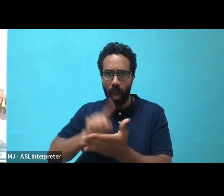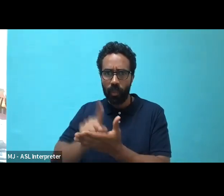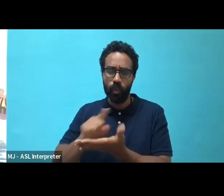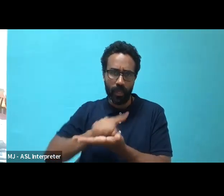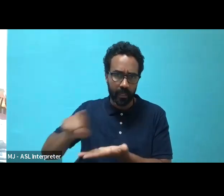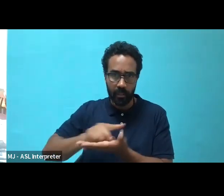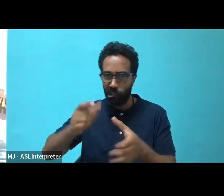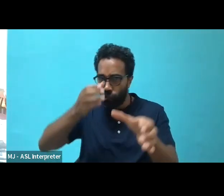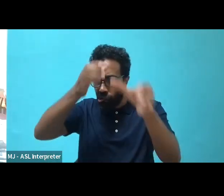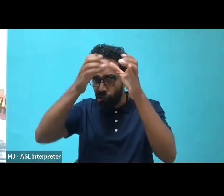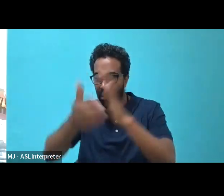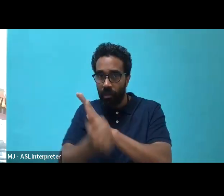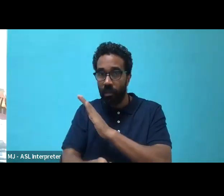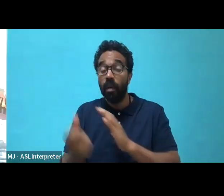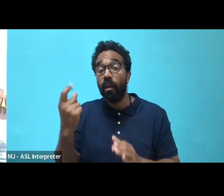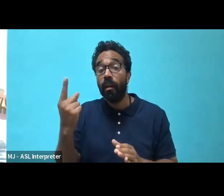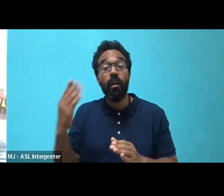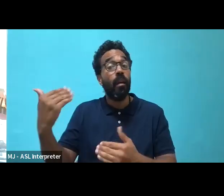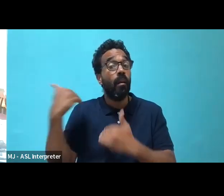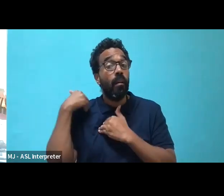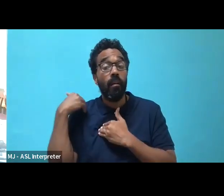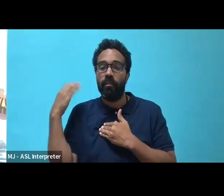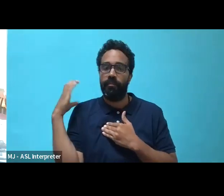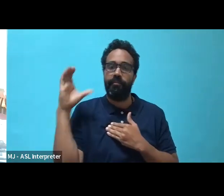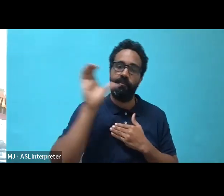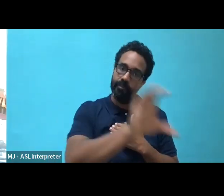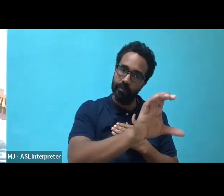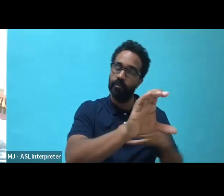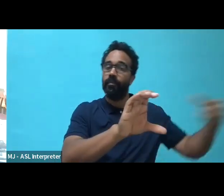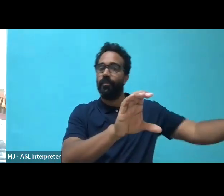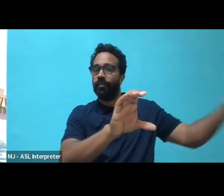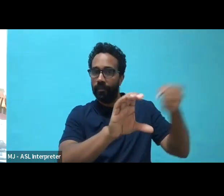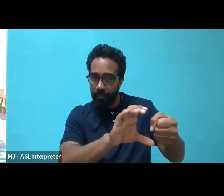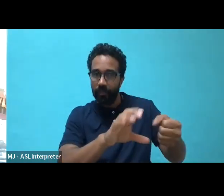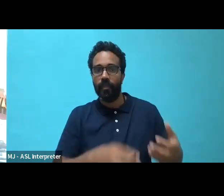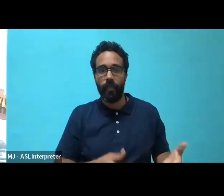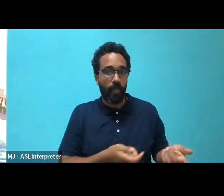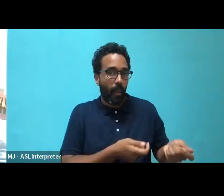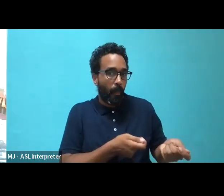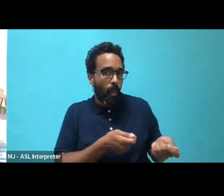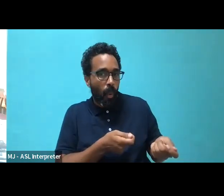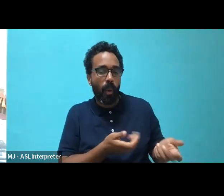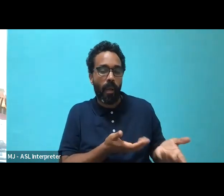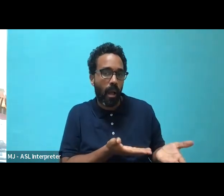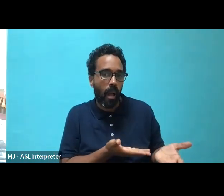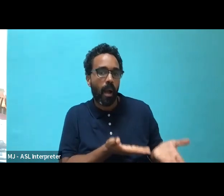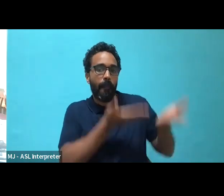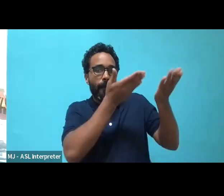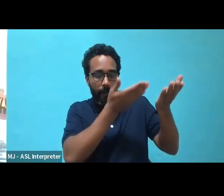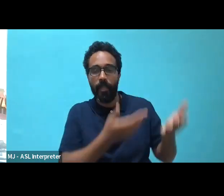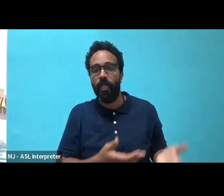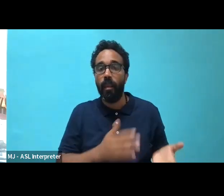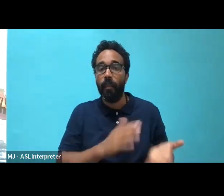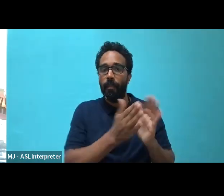your obligation is to delegate, to bring up, pull up into leadership positions. It makes us all